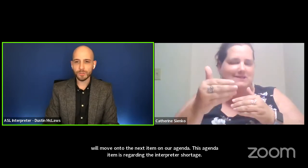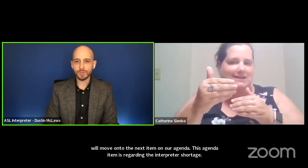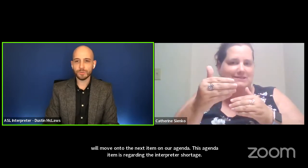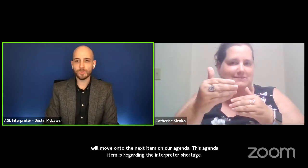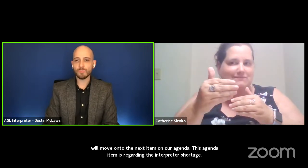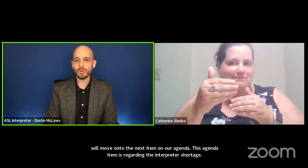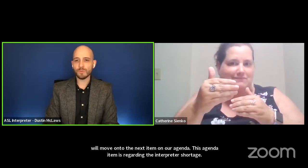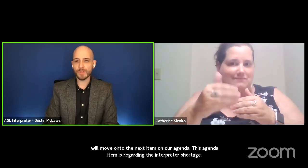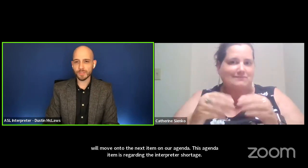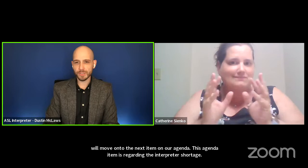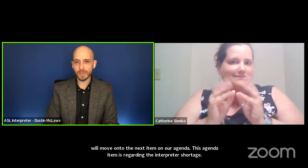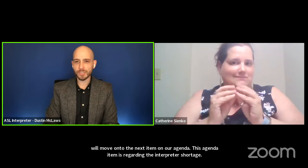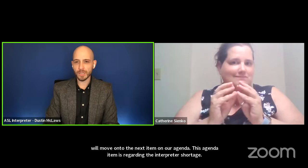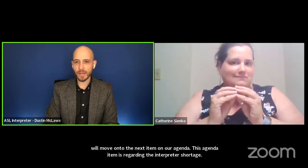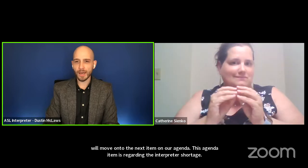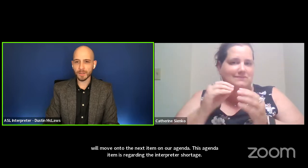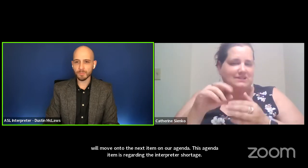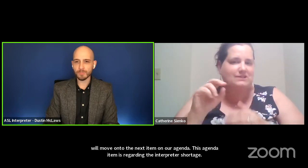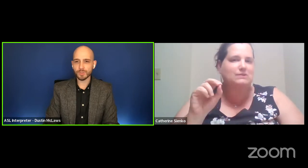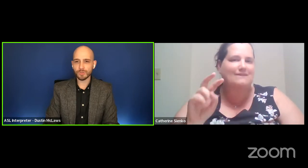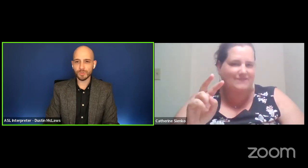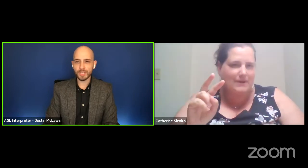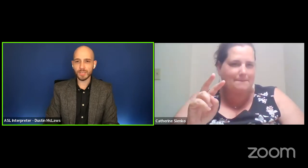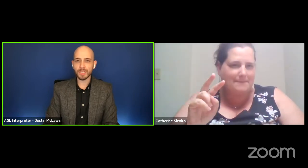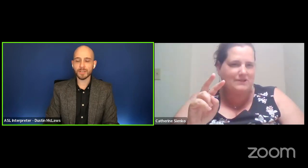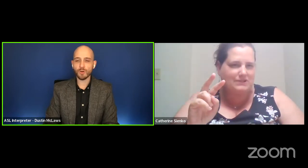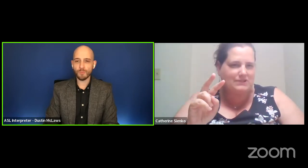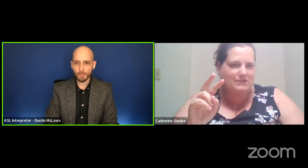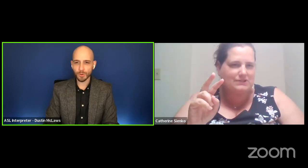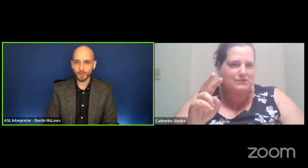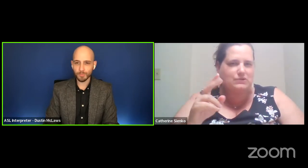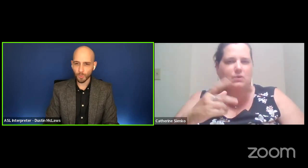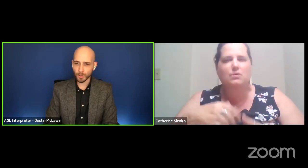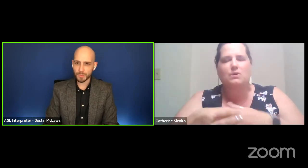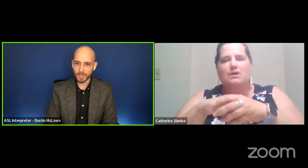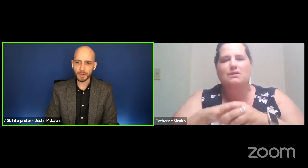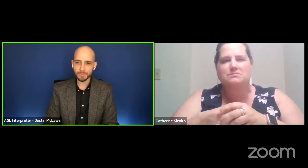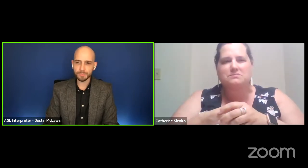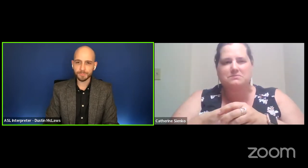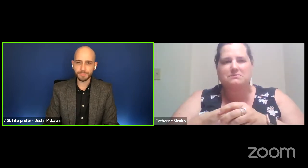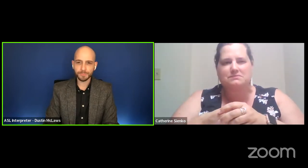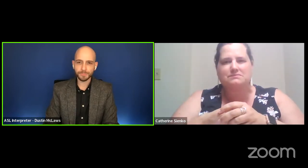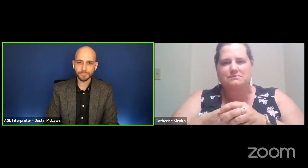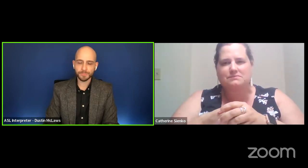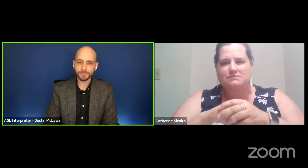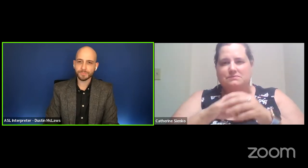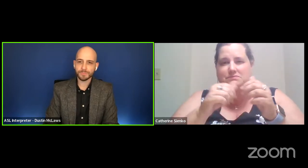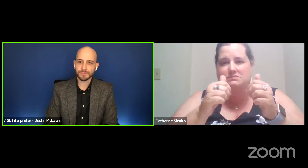appropriate to move this agenda item to the November board meeting.